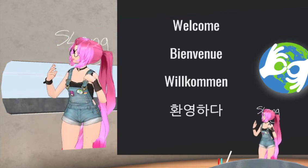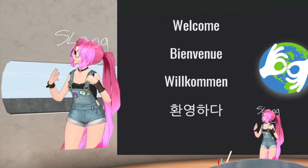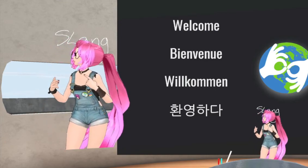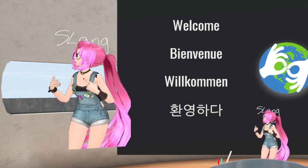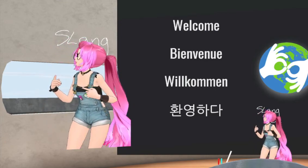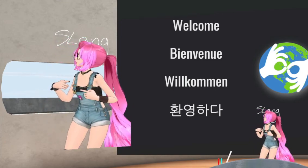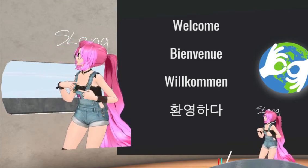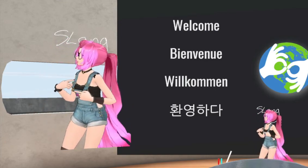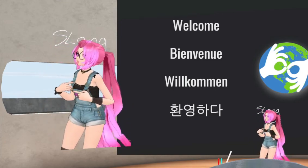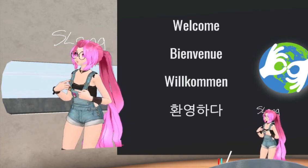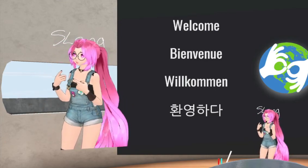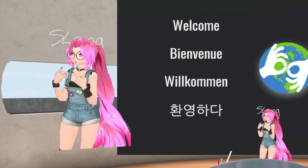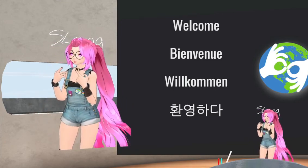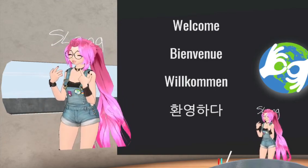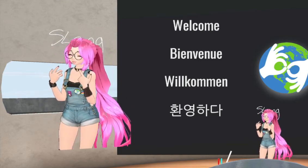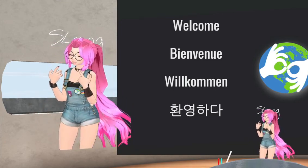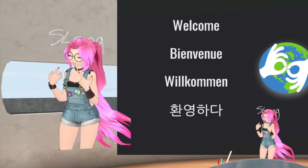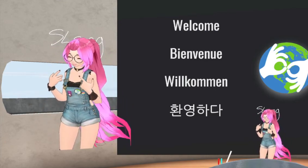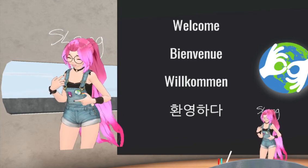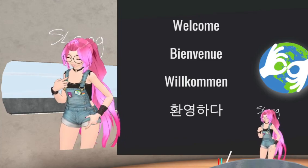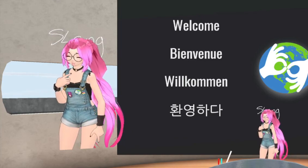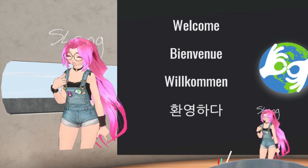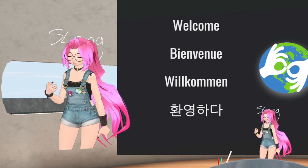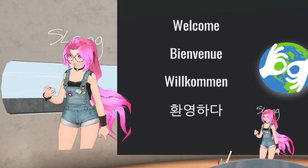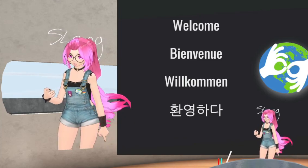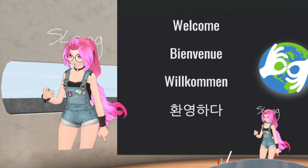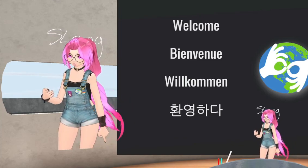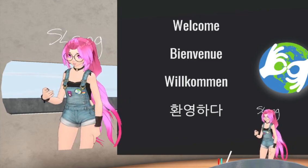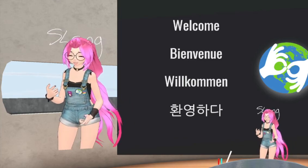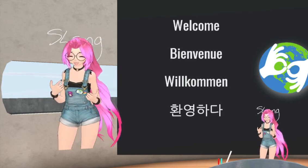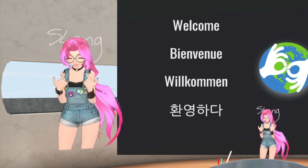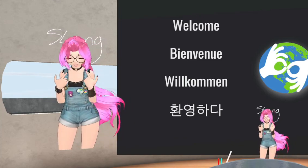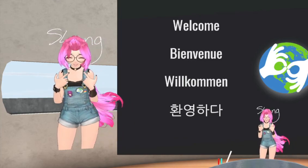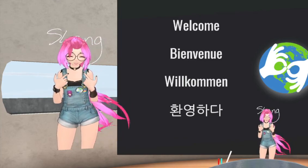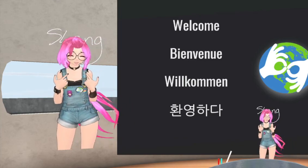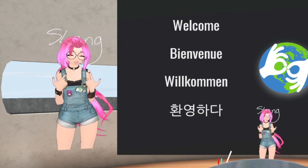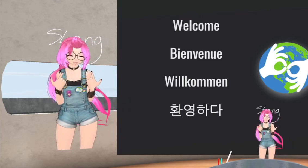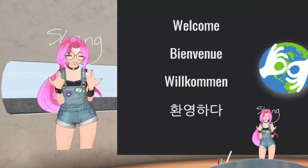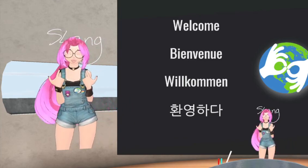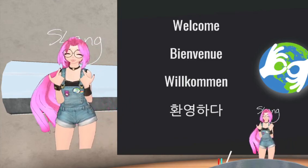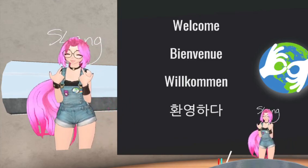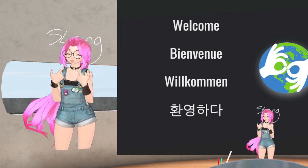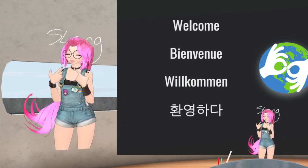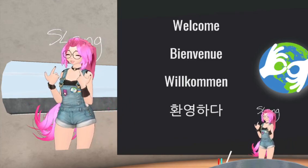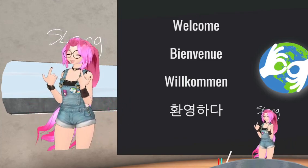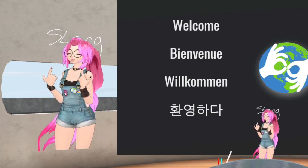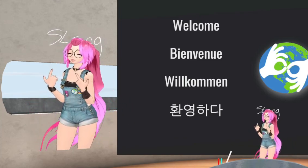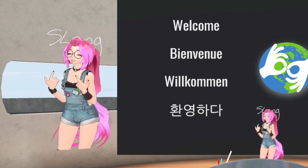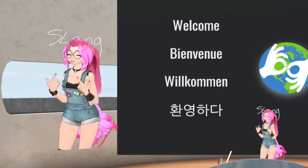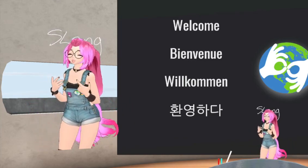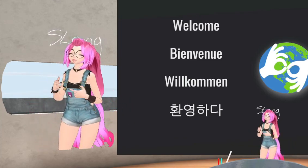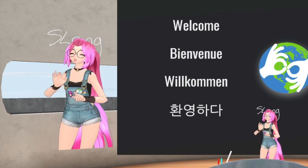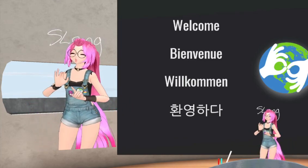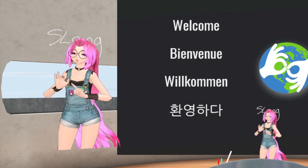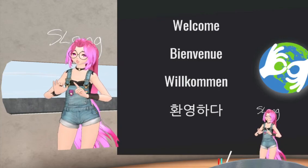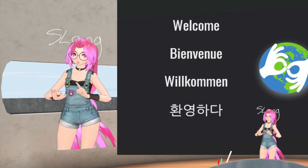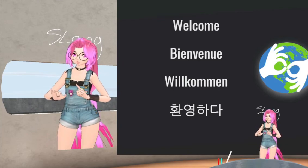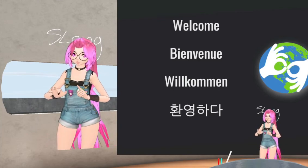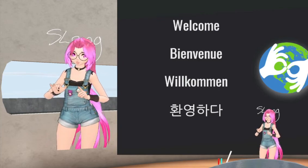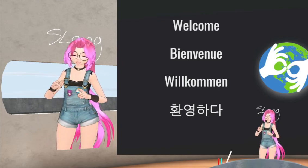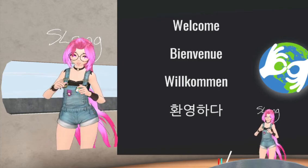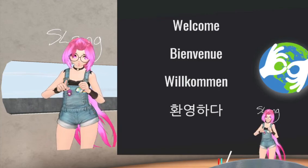stones. And you're like seeing the stone keep going, it just won't stop. So you're just like, oh, just drag. I think the exact translation